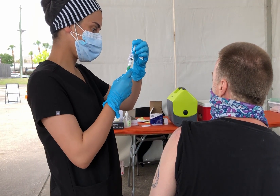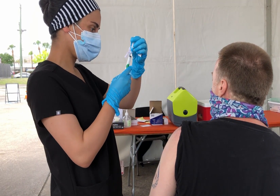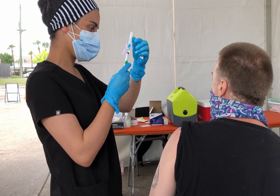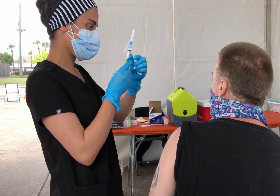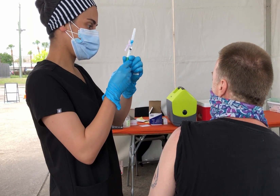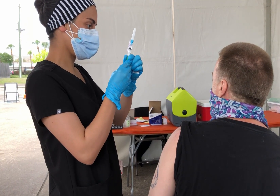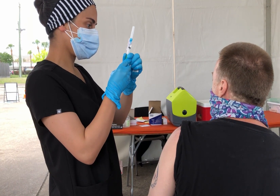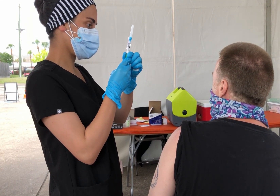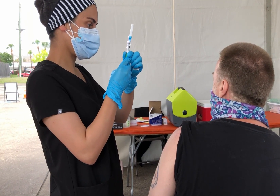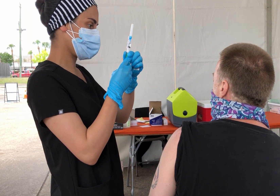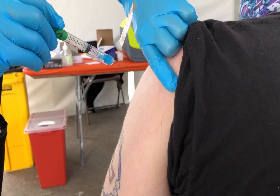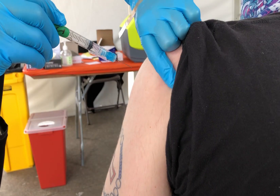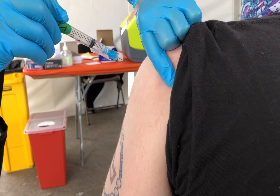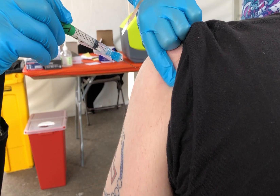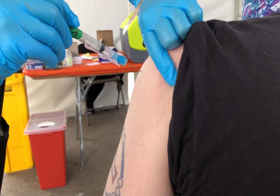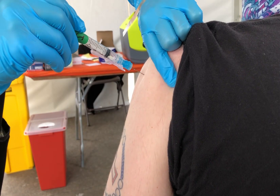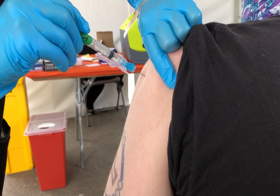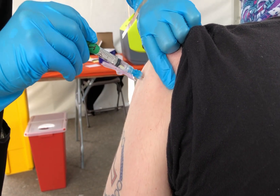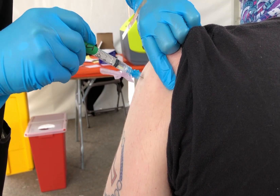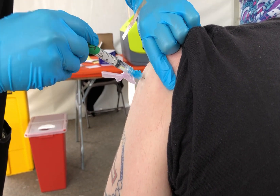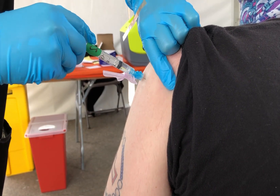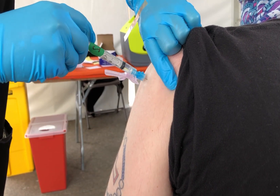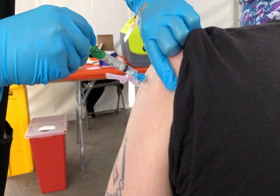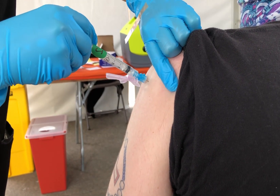Ready? We're ready. 3.